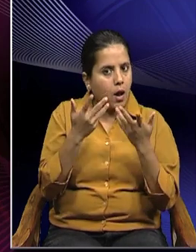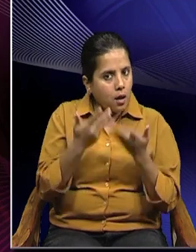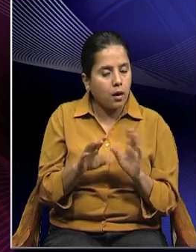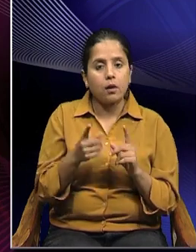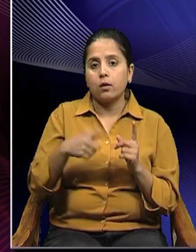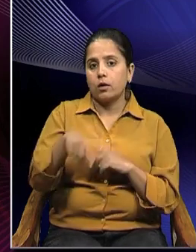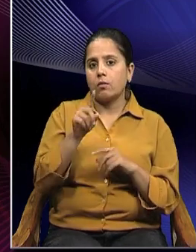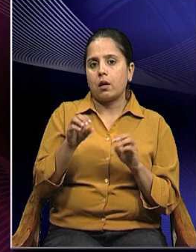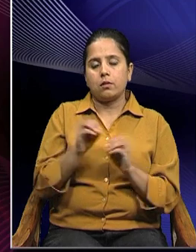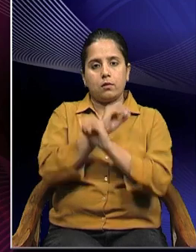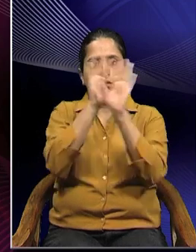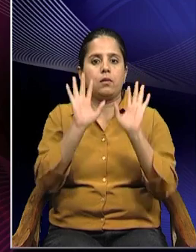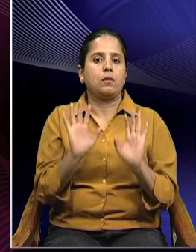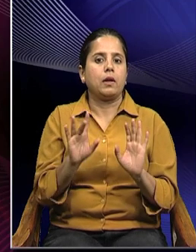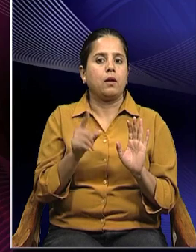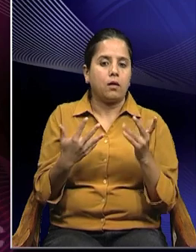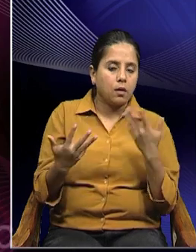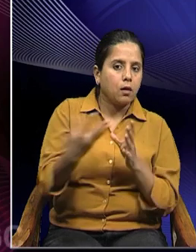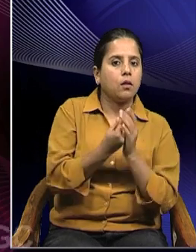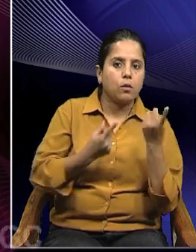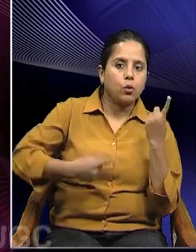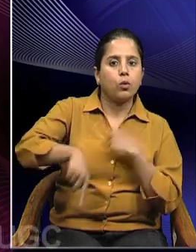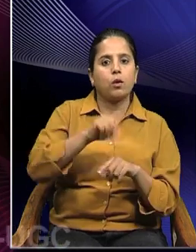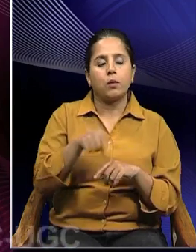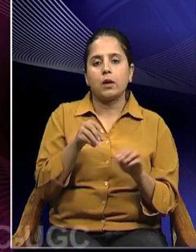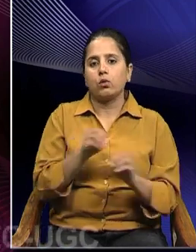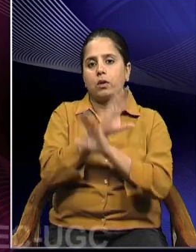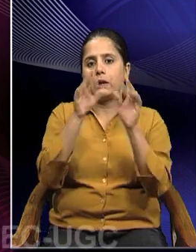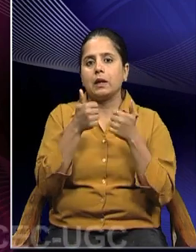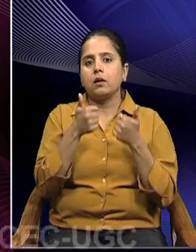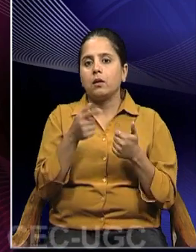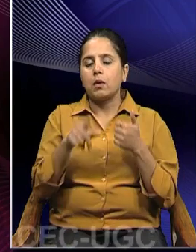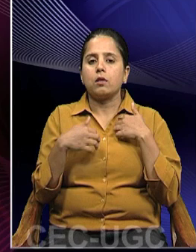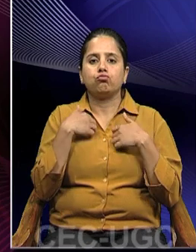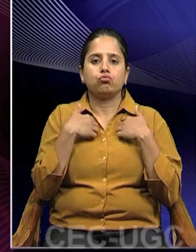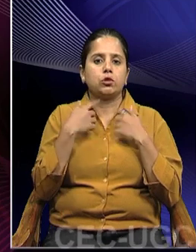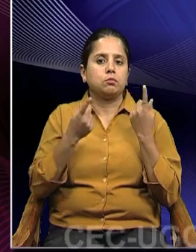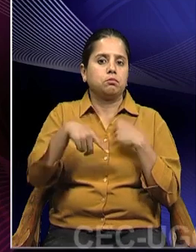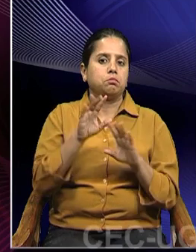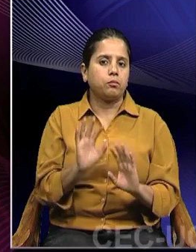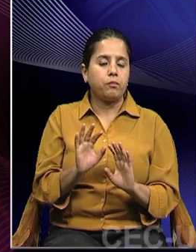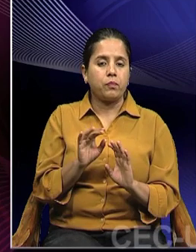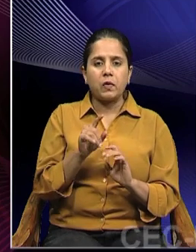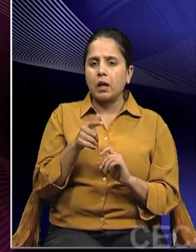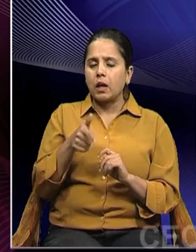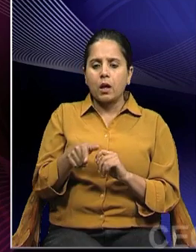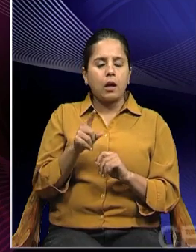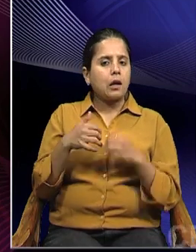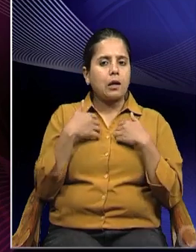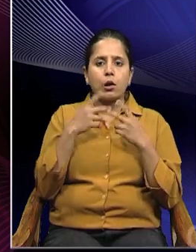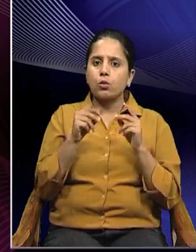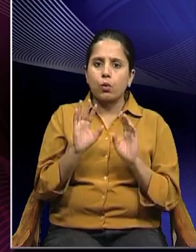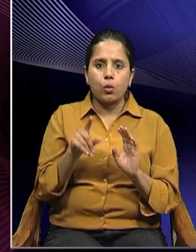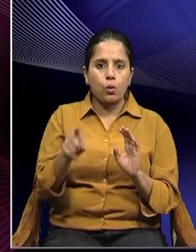it should be enlightened collective interest. The motive should be the enlightened collective interest, that it should not be in the interest of